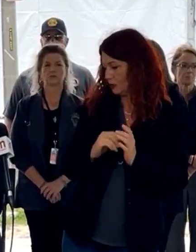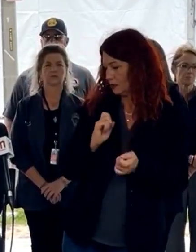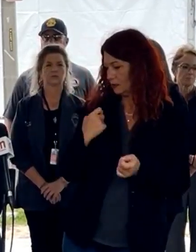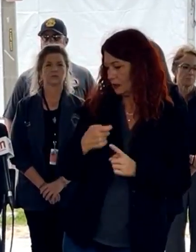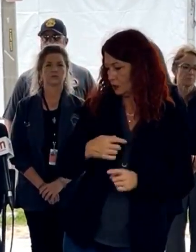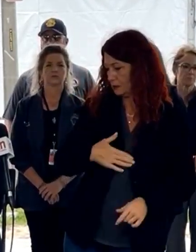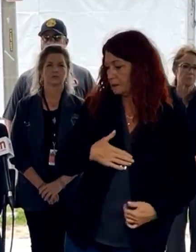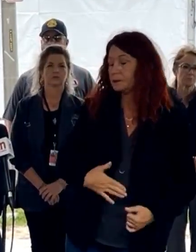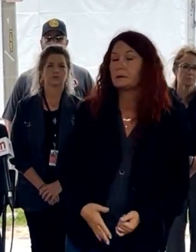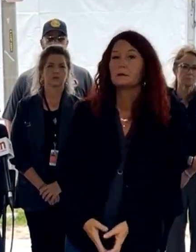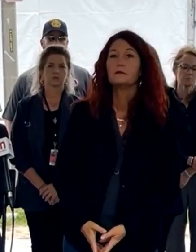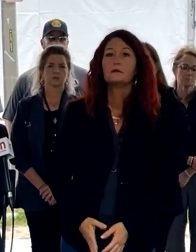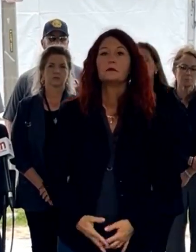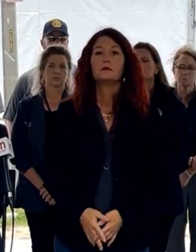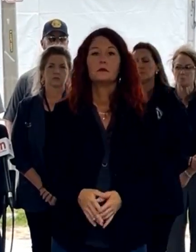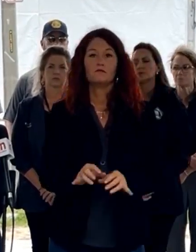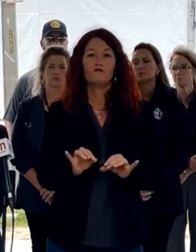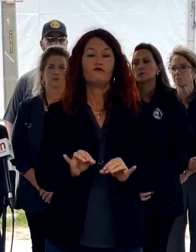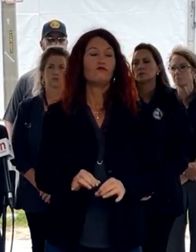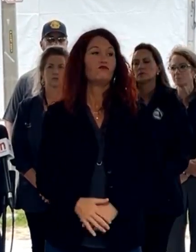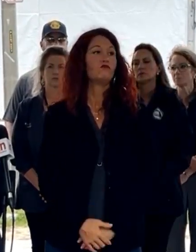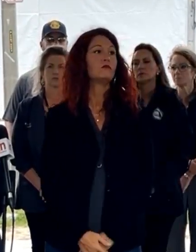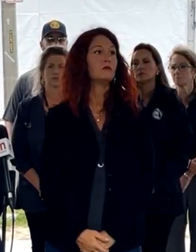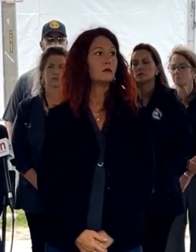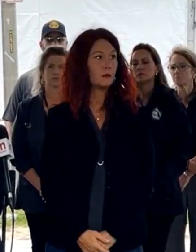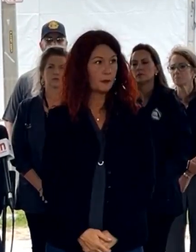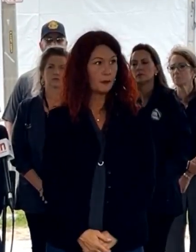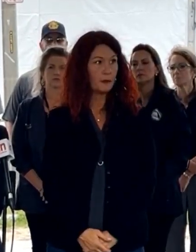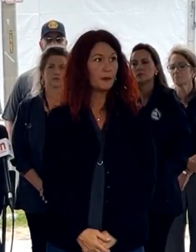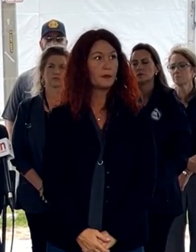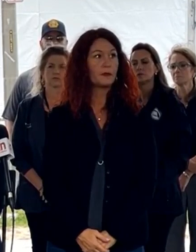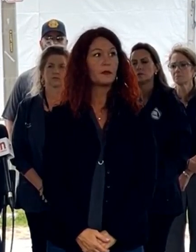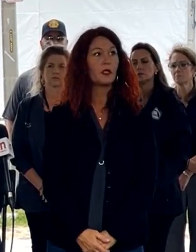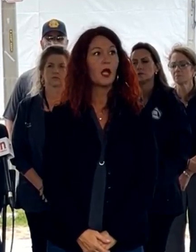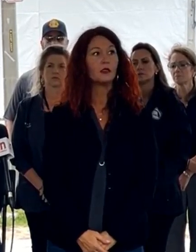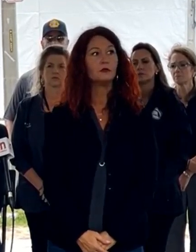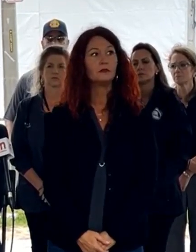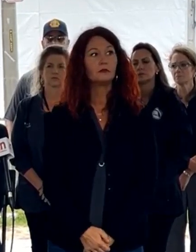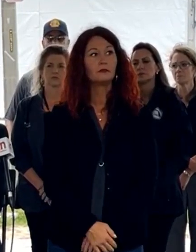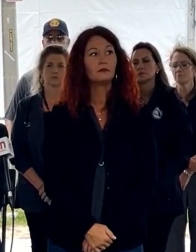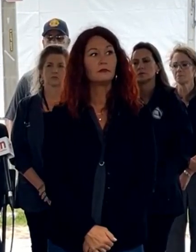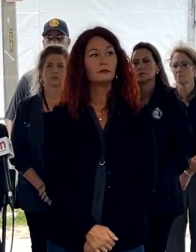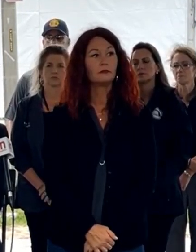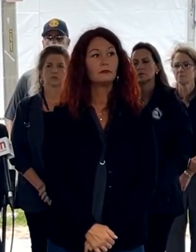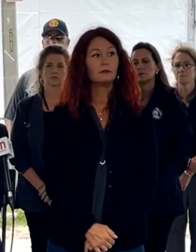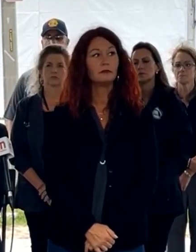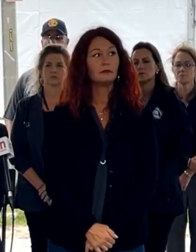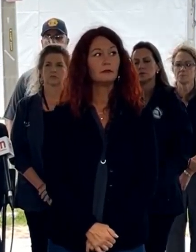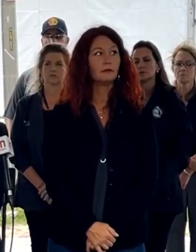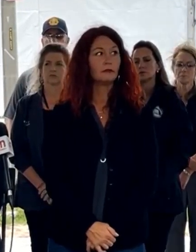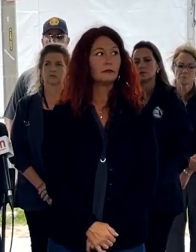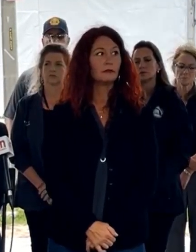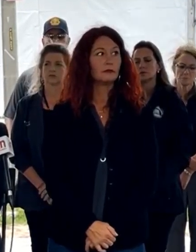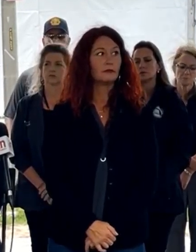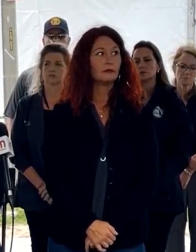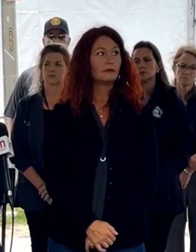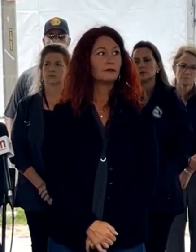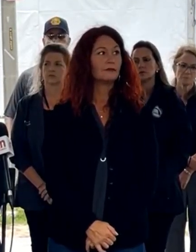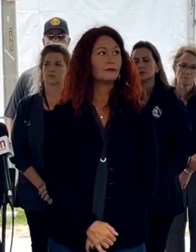Estamos siguiendo con la investigación, especialmente por el gobierno federal que está